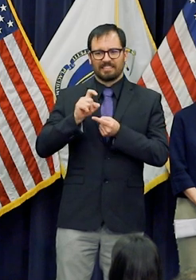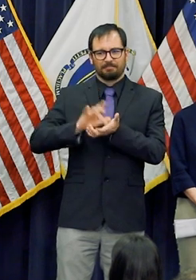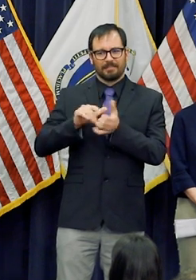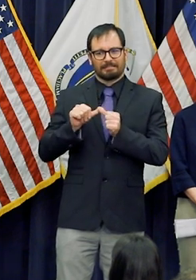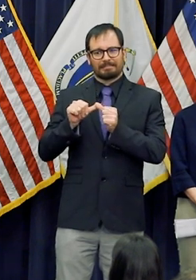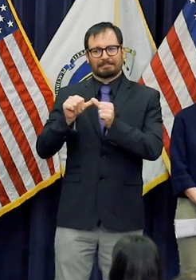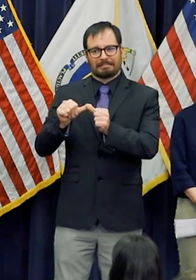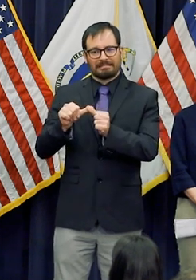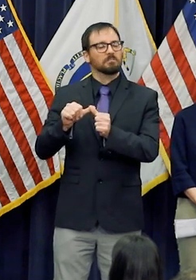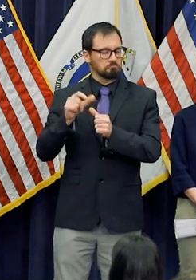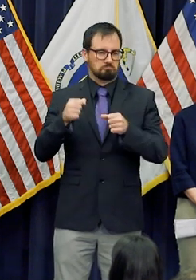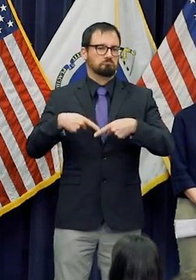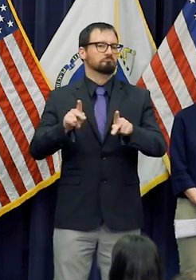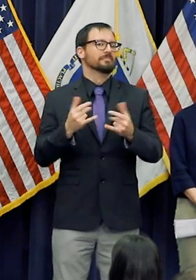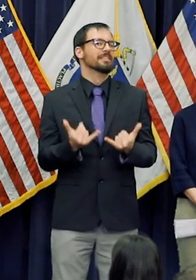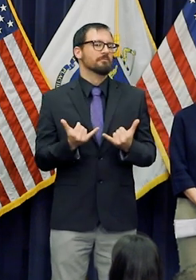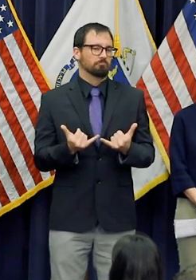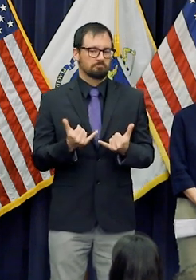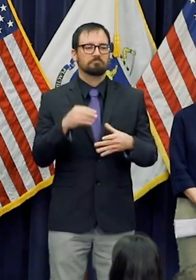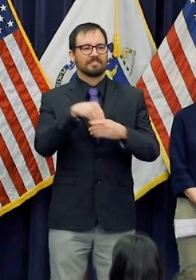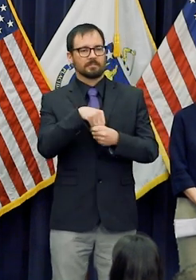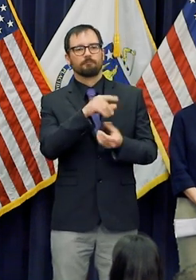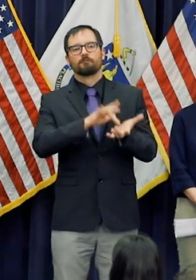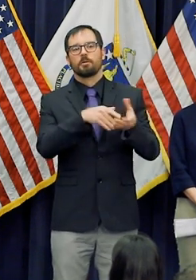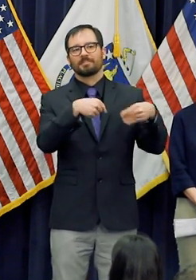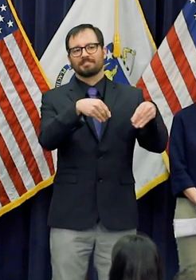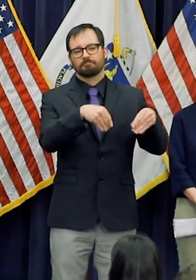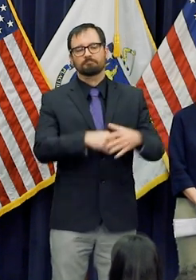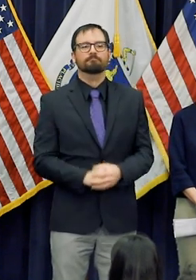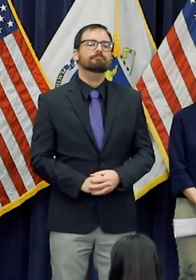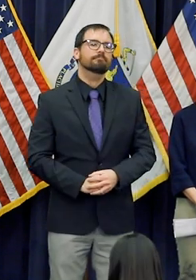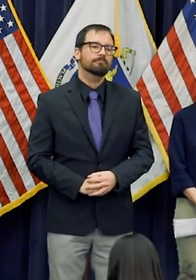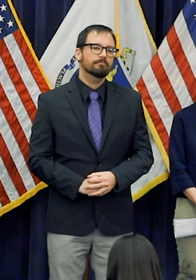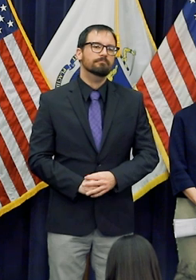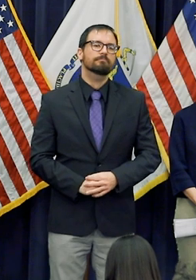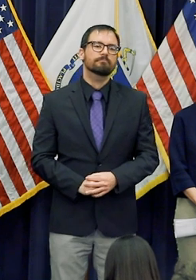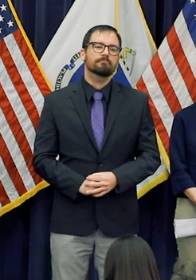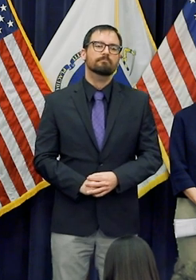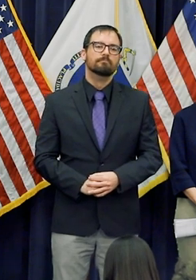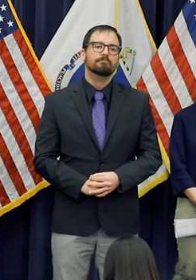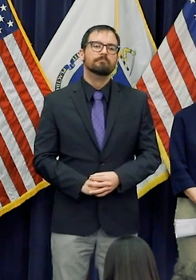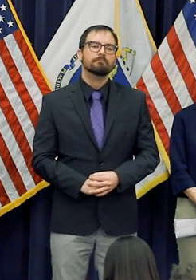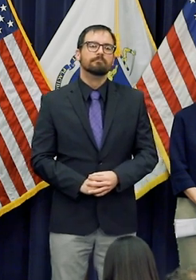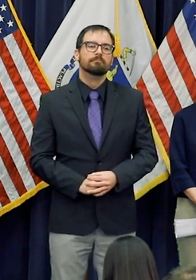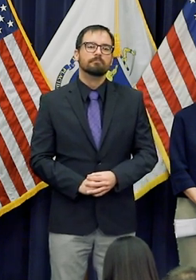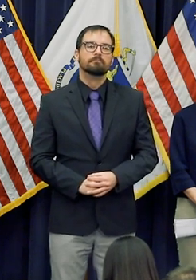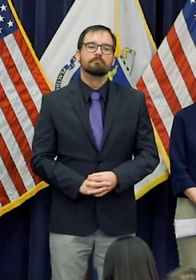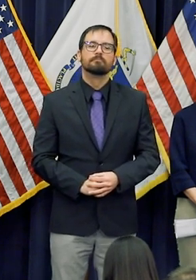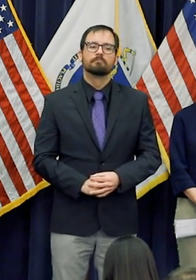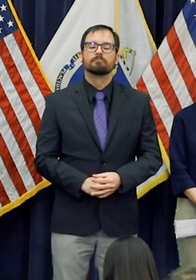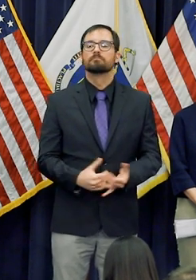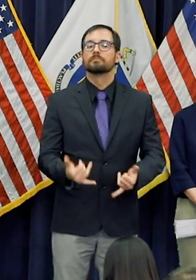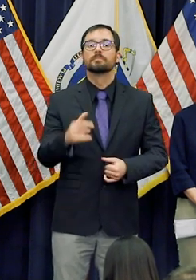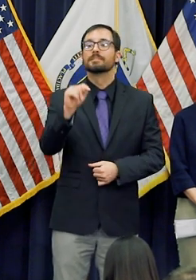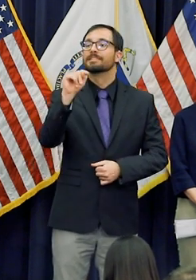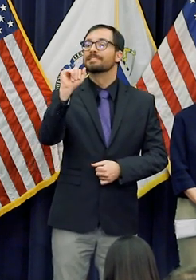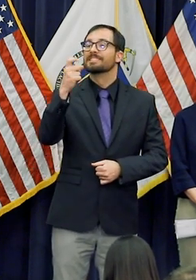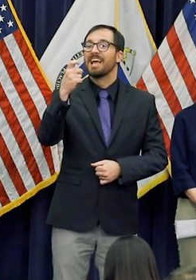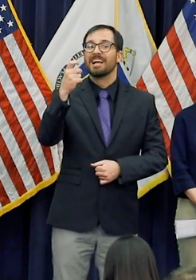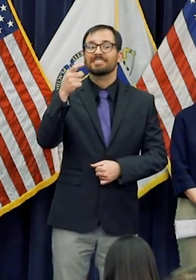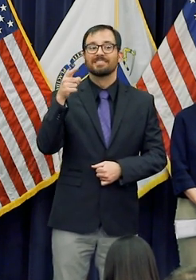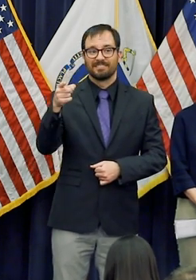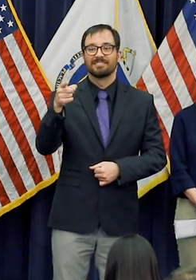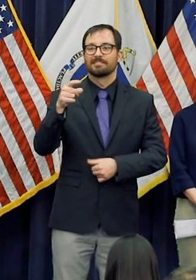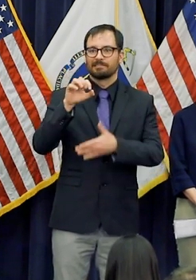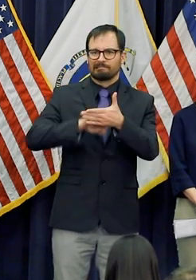for administrative tax relief for local small businesses impacted by COVID-19, especially in the restaurant and